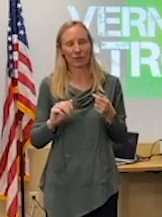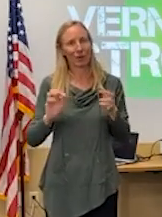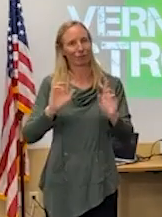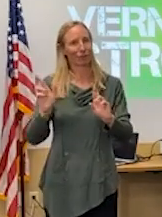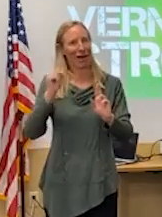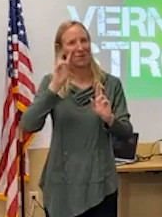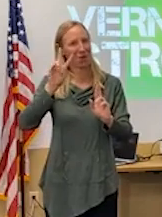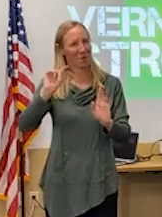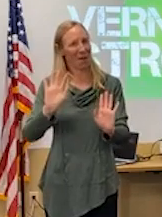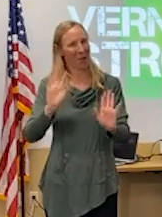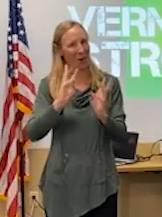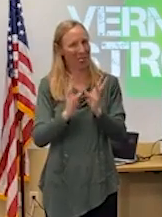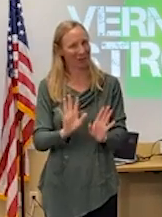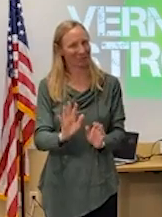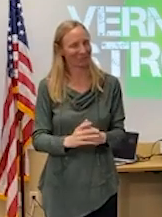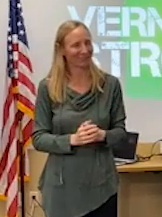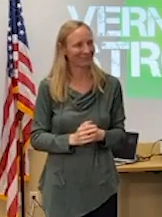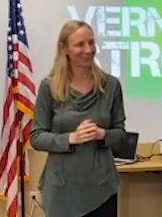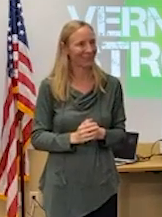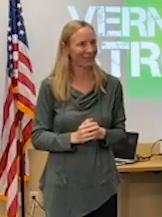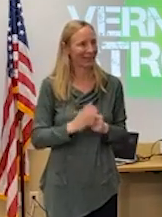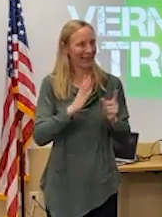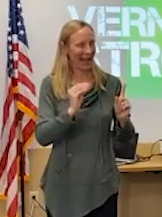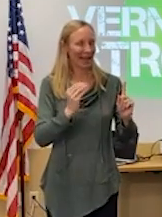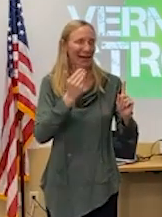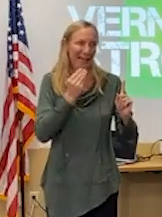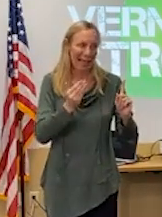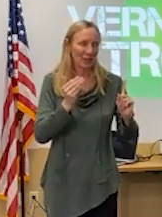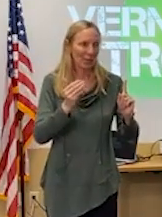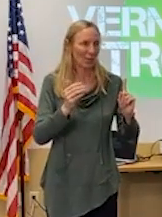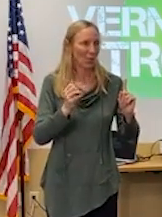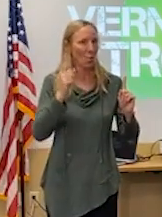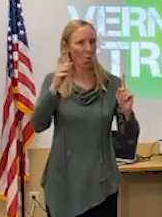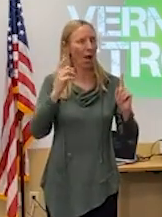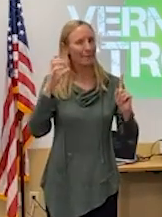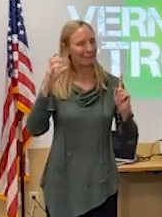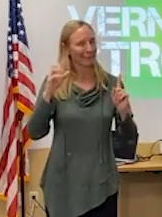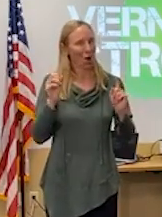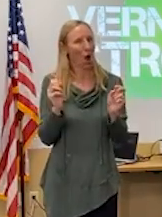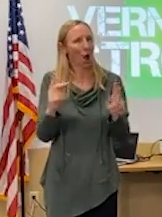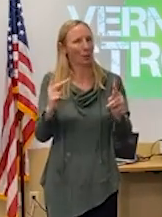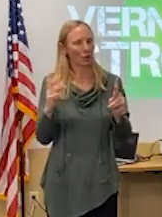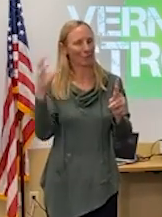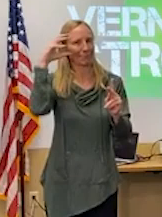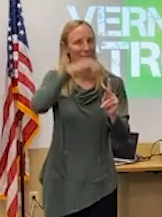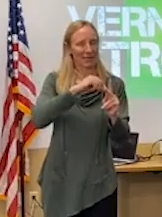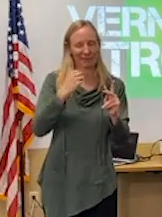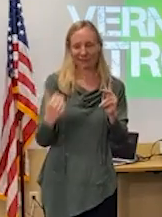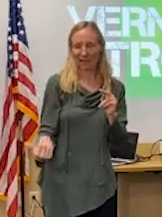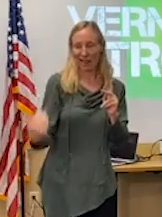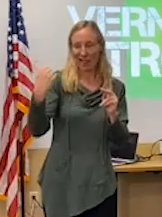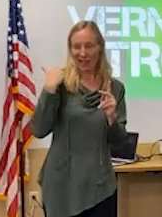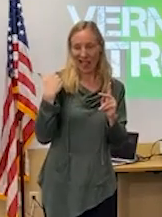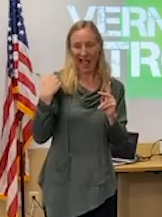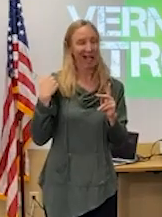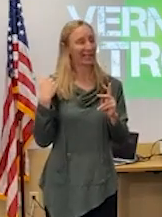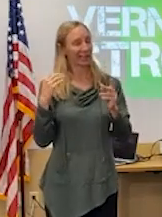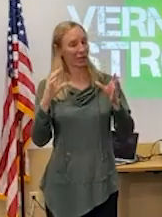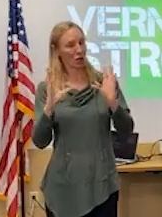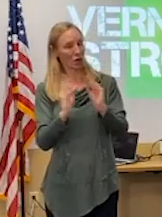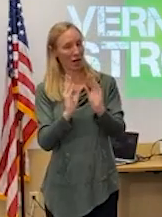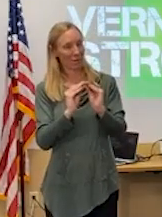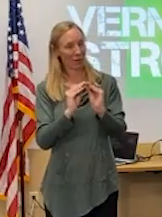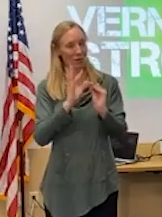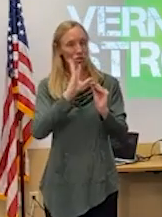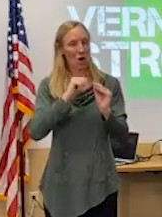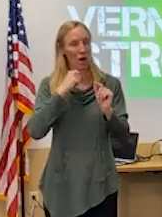Vermont. Thank you, ma'am. And if I could, I did miss the opportunity at the last press conference on the